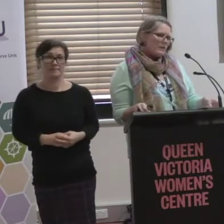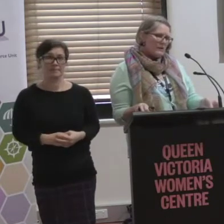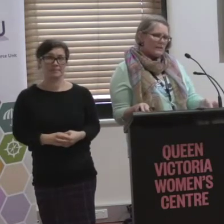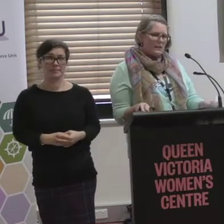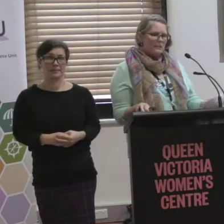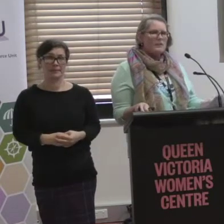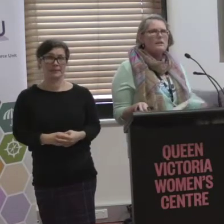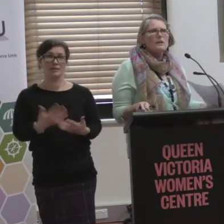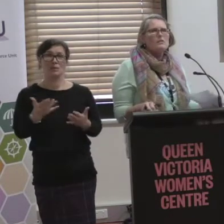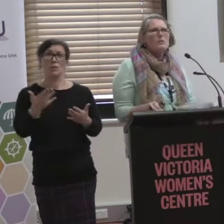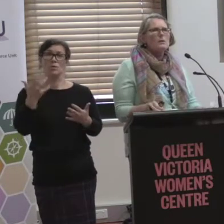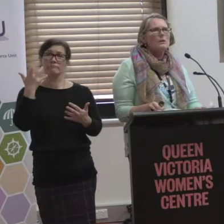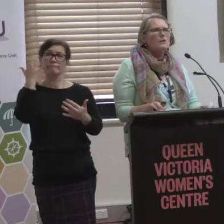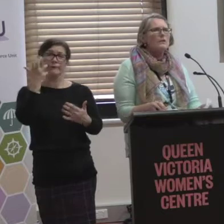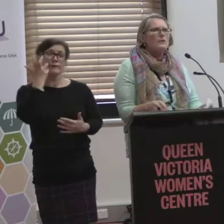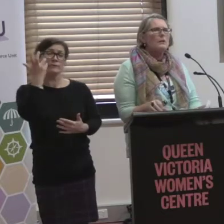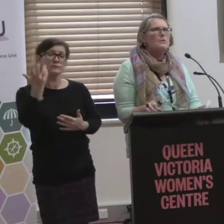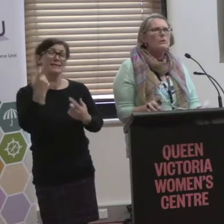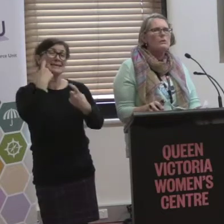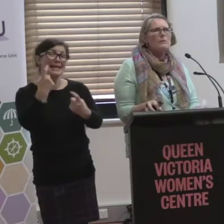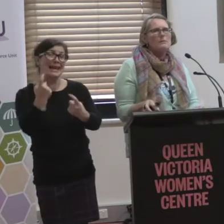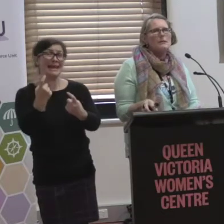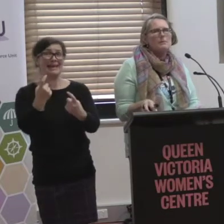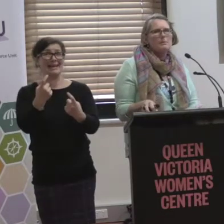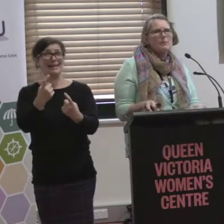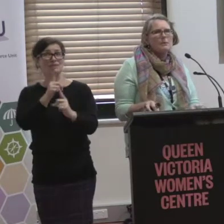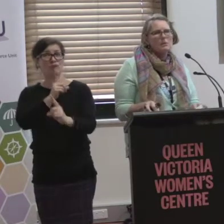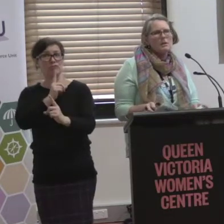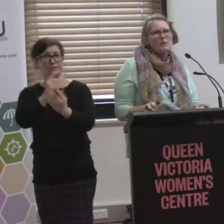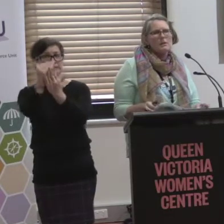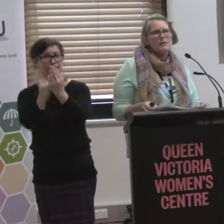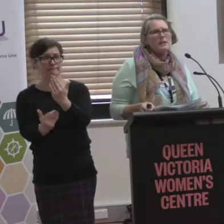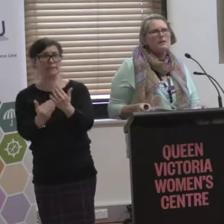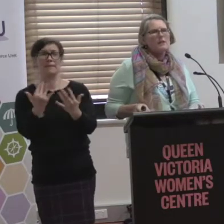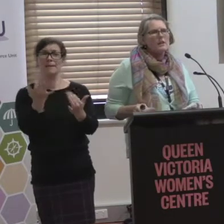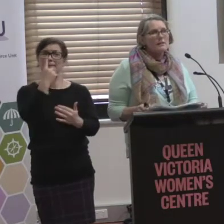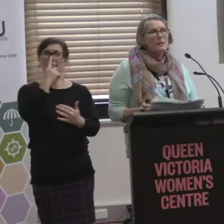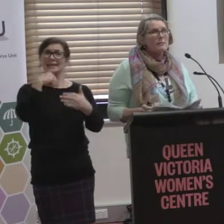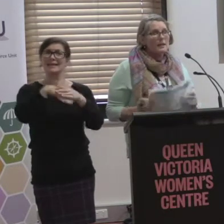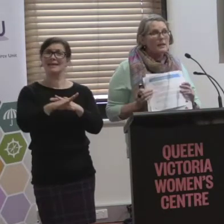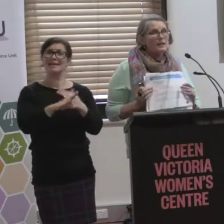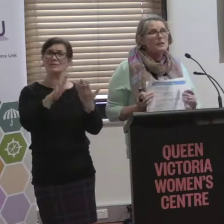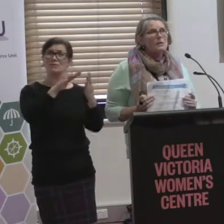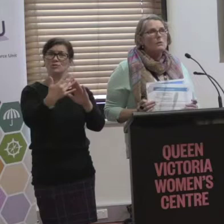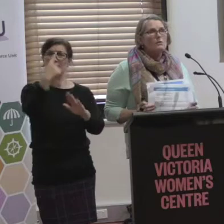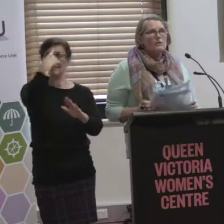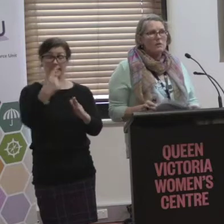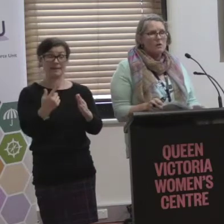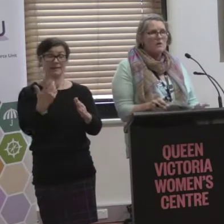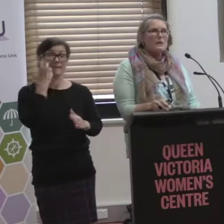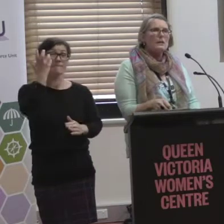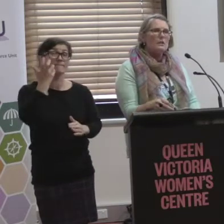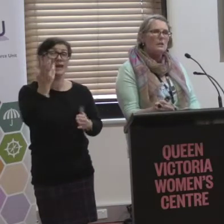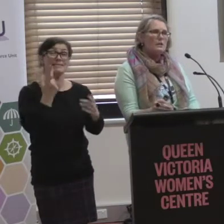So an advance care directive. Now the terminology is very important. Many people in the community will be thinking of advanced care planning, which is